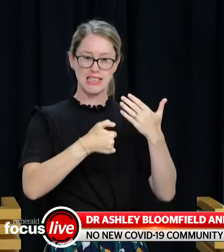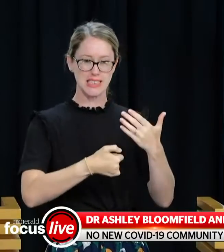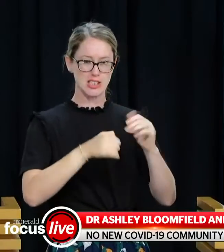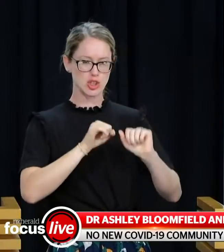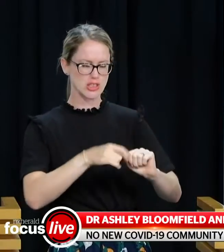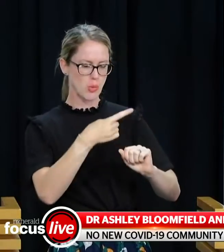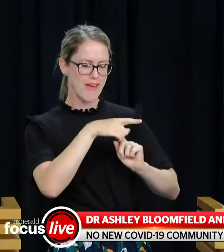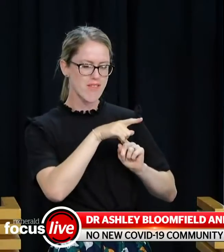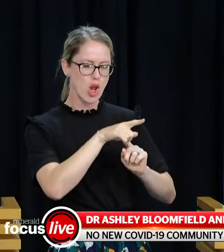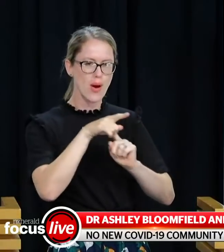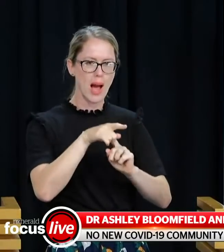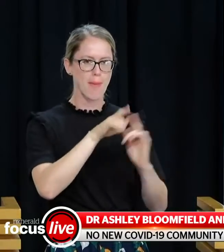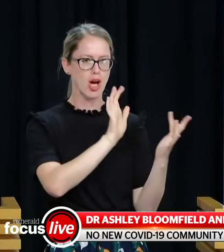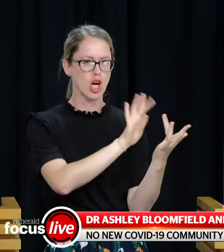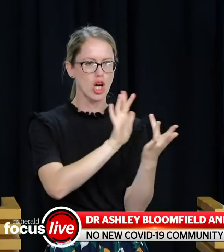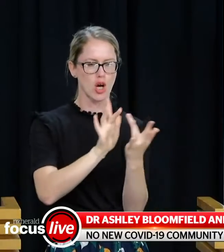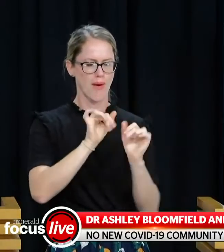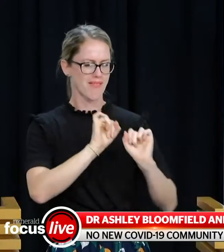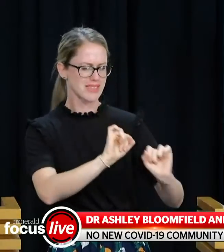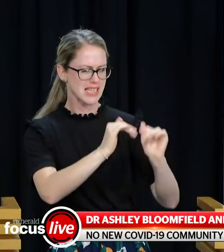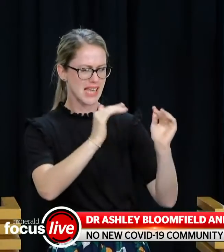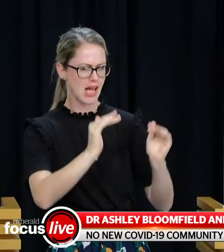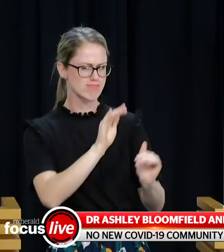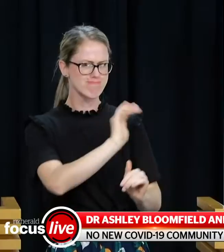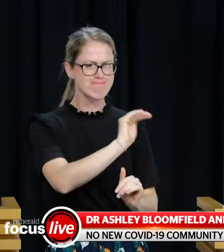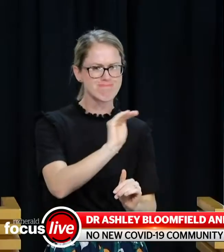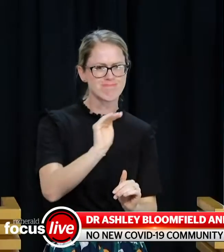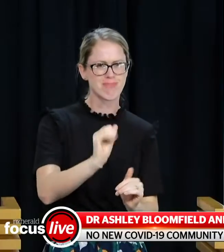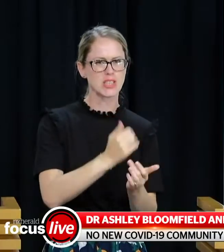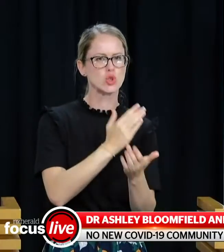up and contact made, including visits to the household.